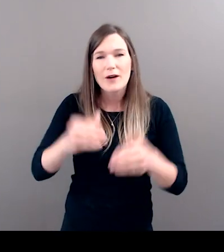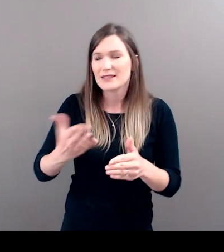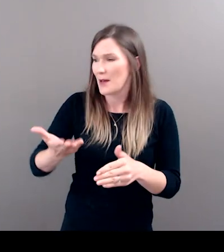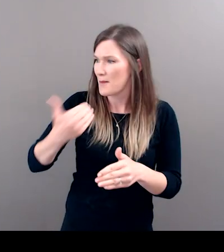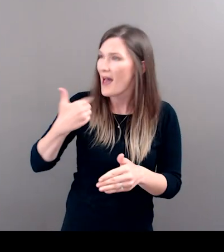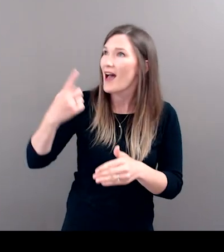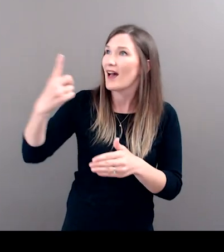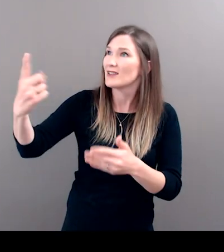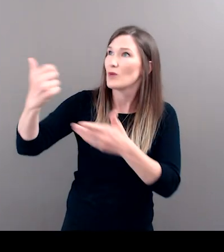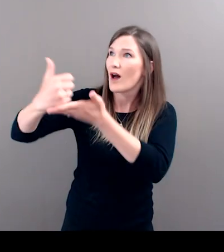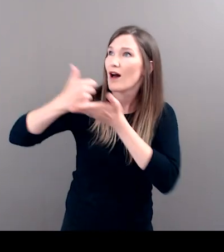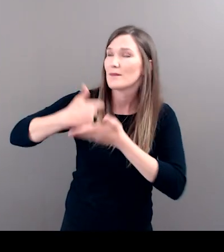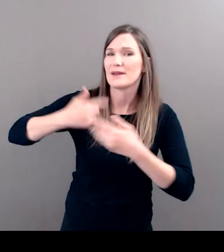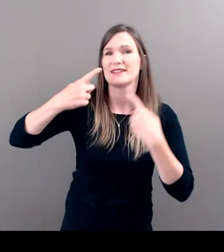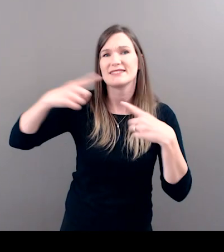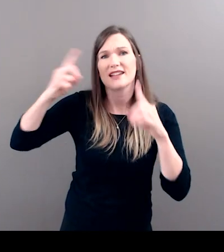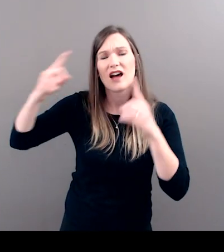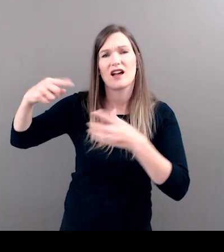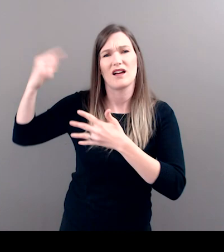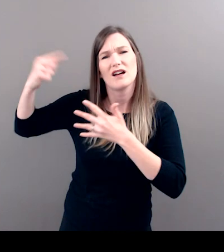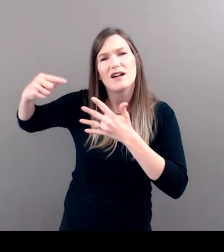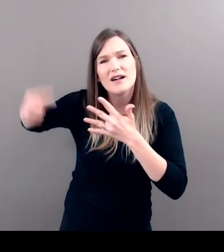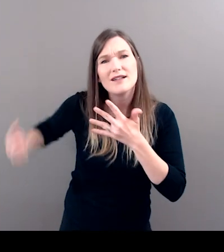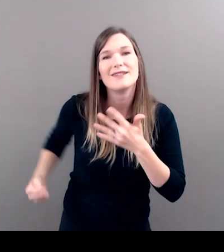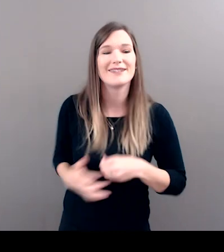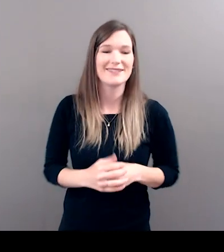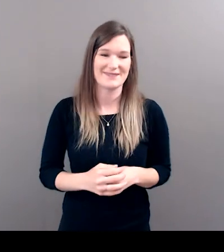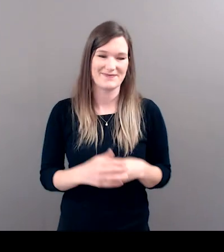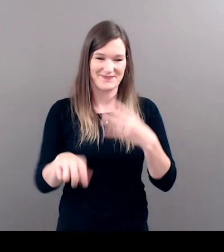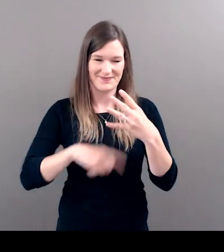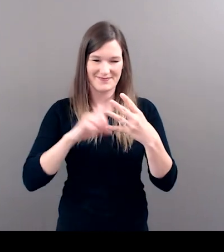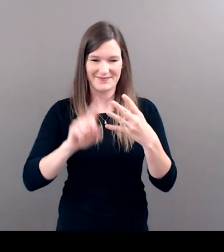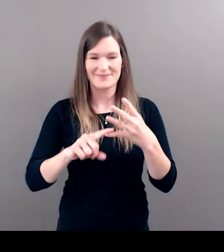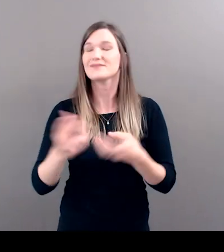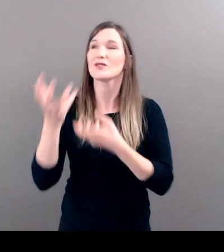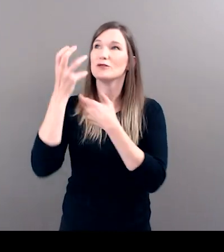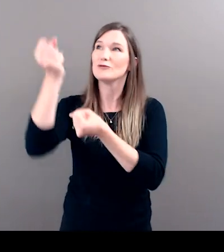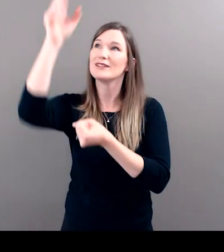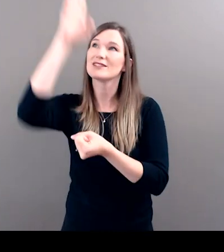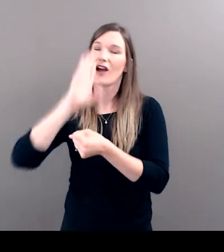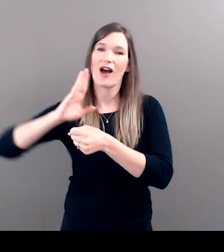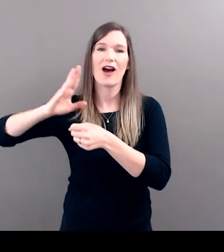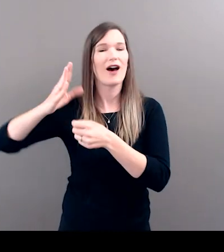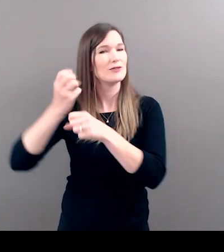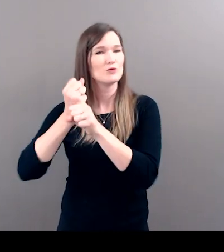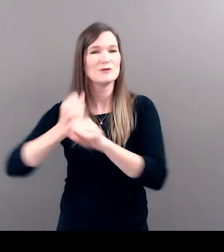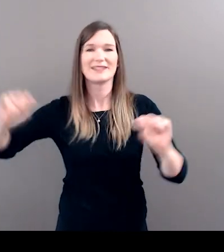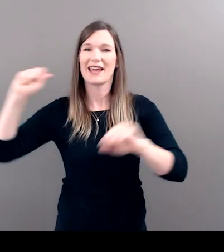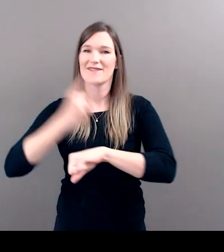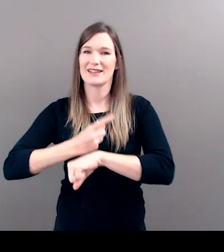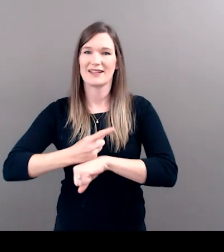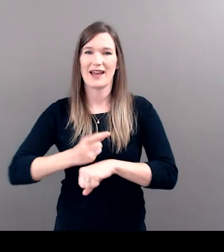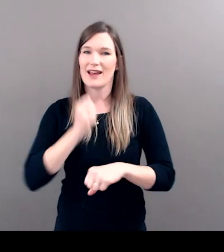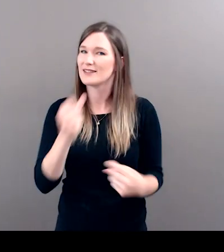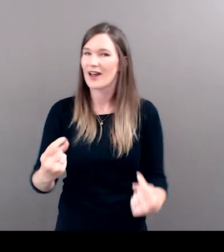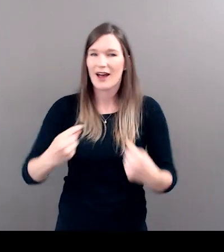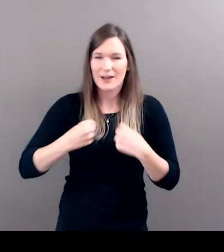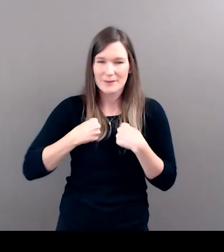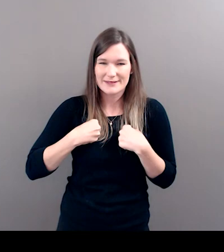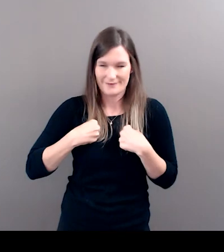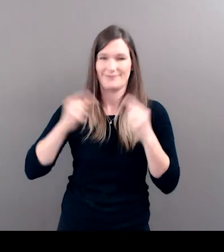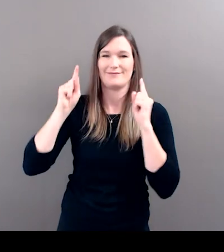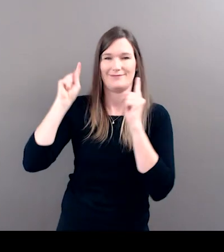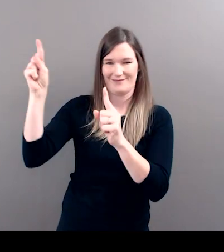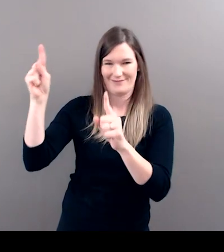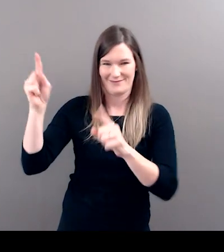things in your past. And number four, giant killers trust God to save the day. They do not save the day. Now,